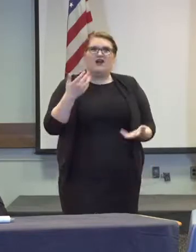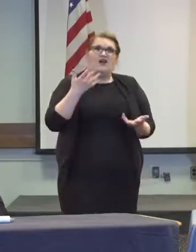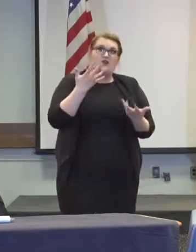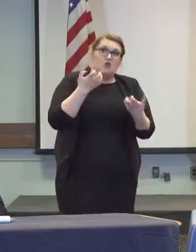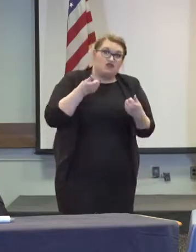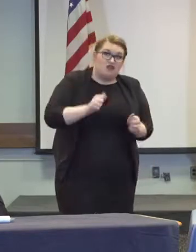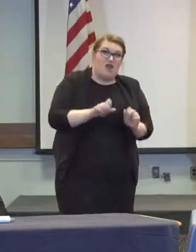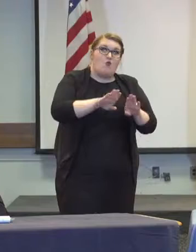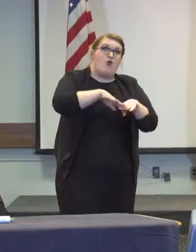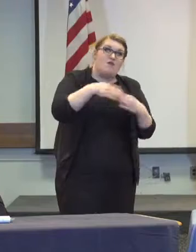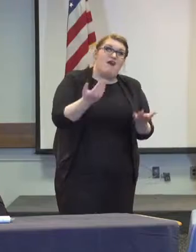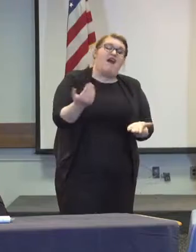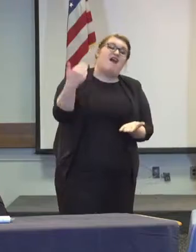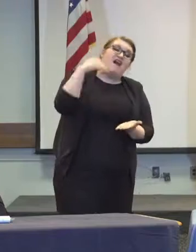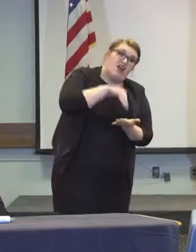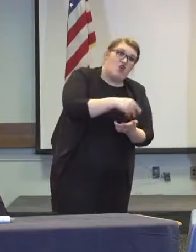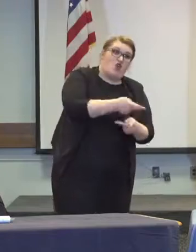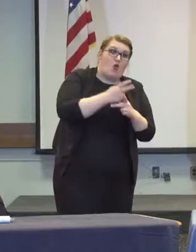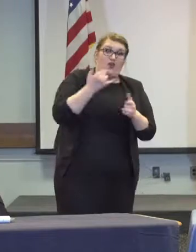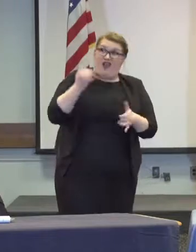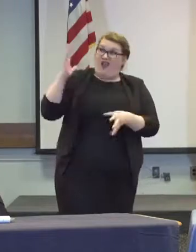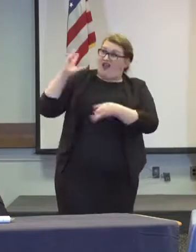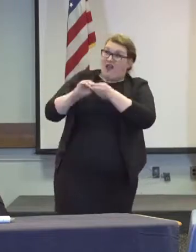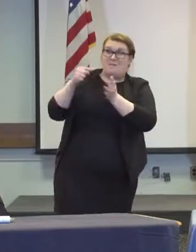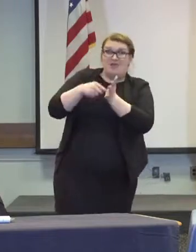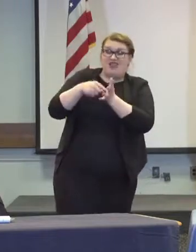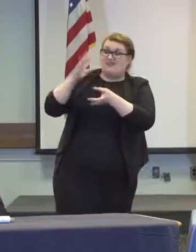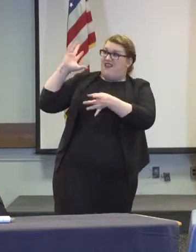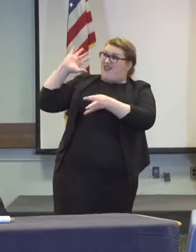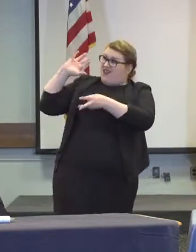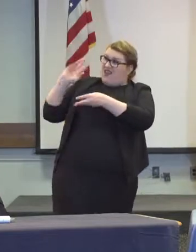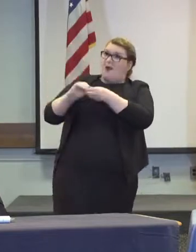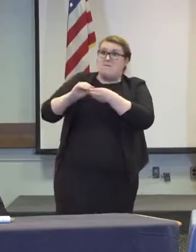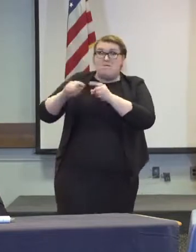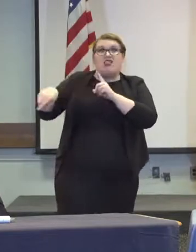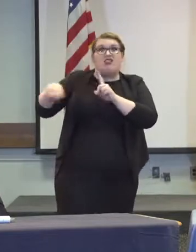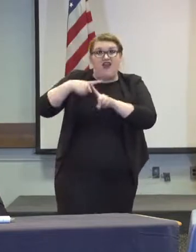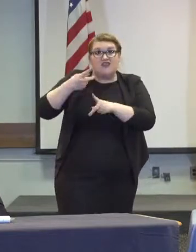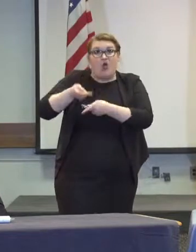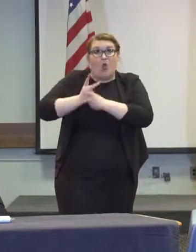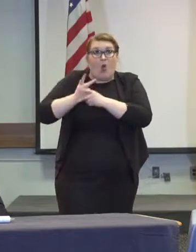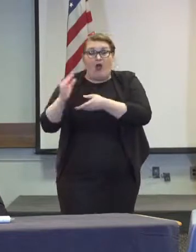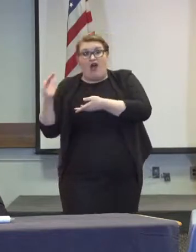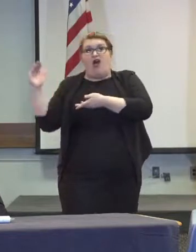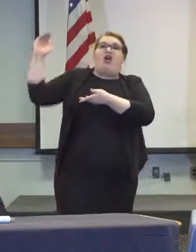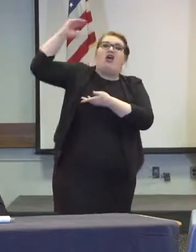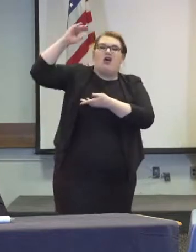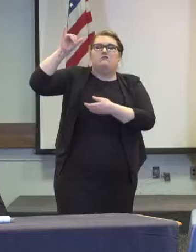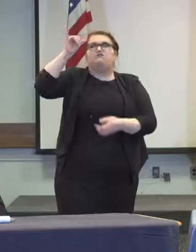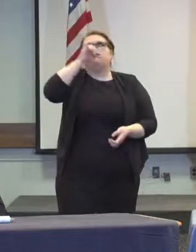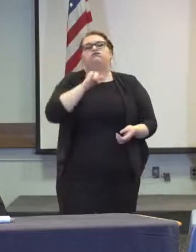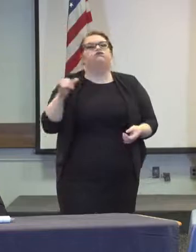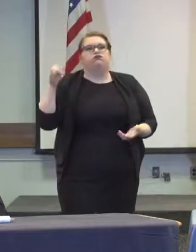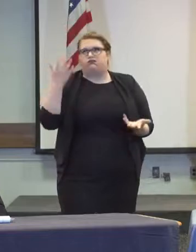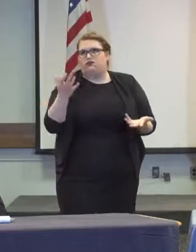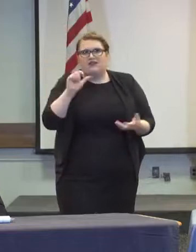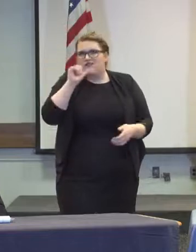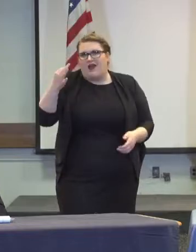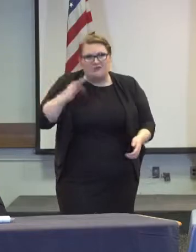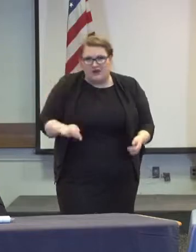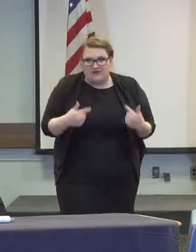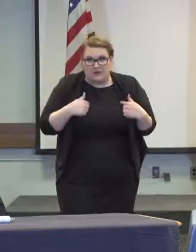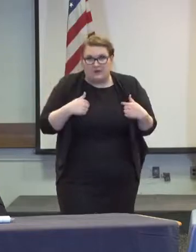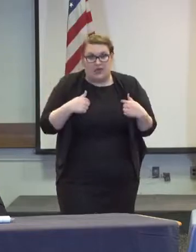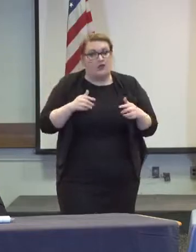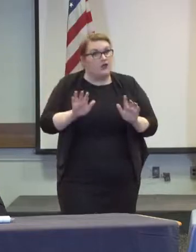up with back rent and back bills and you're going to add a loan payment to me, you're not really helping me. These can be truly grants,